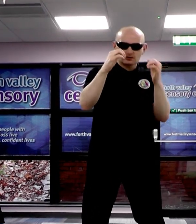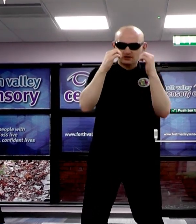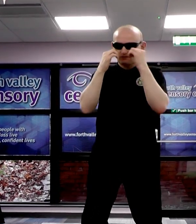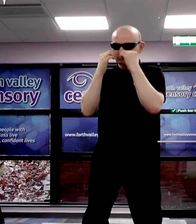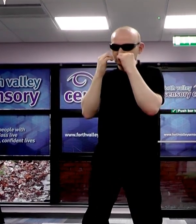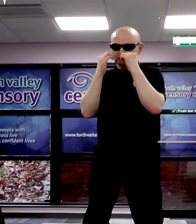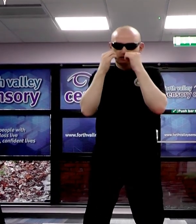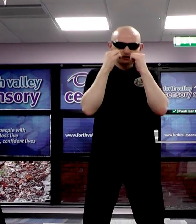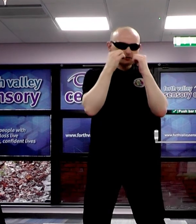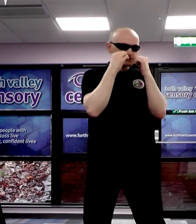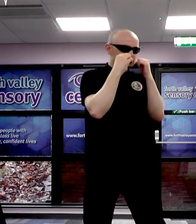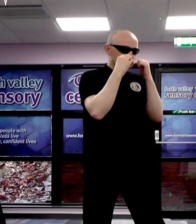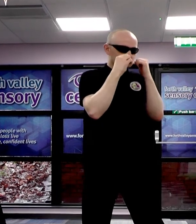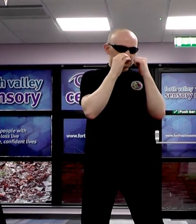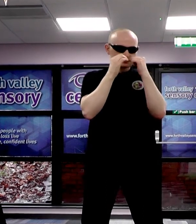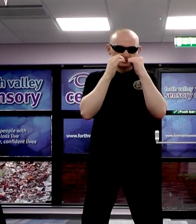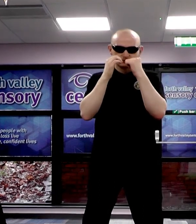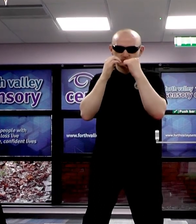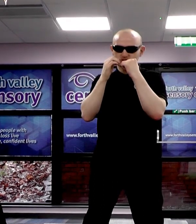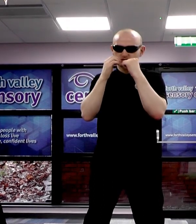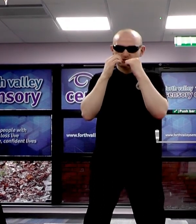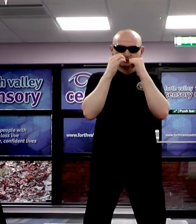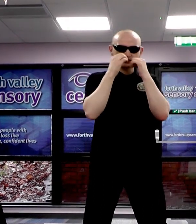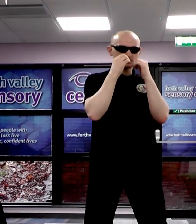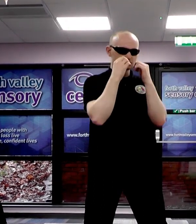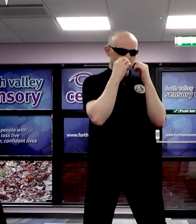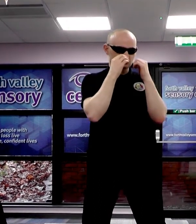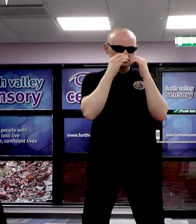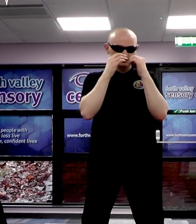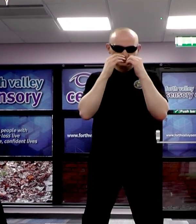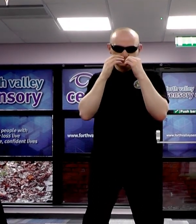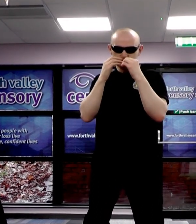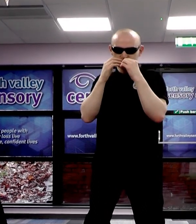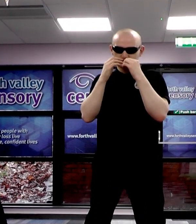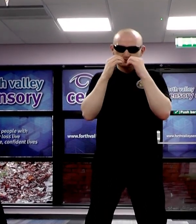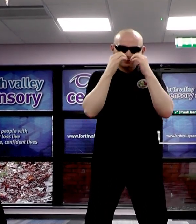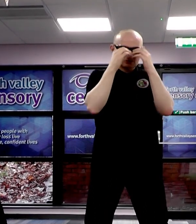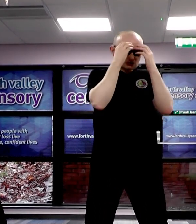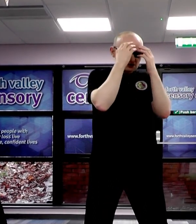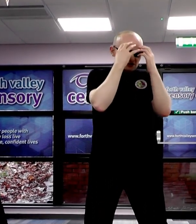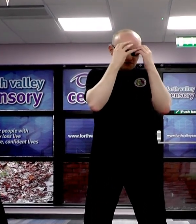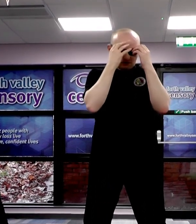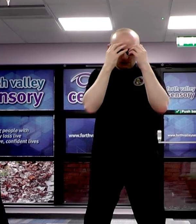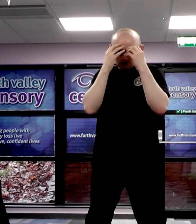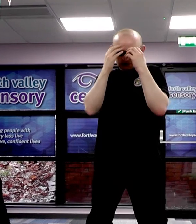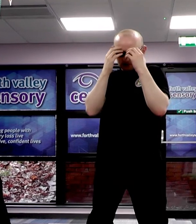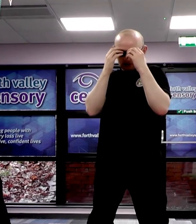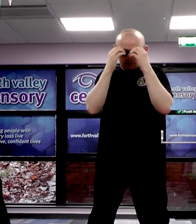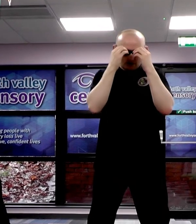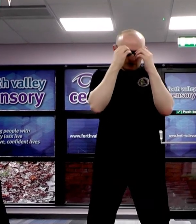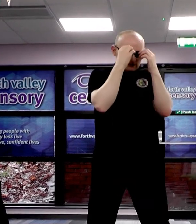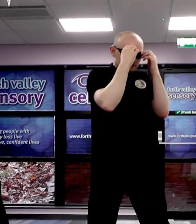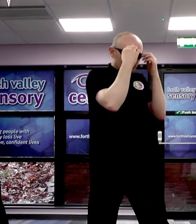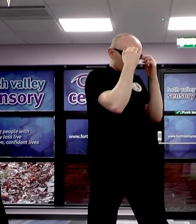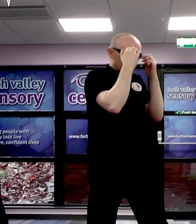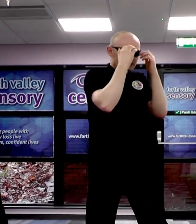in front of you, tiny wee circle, just slightly turning. You can tuck your chin in if you want, just a little bit. But remember, this isn't